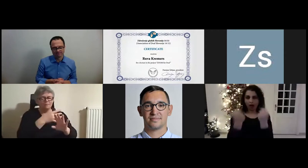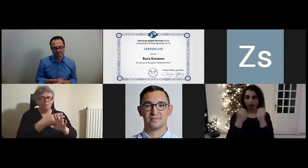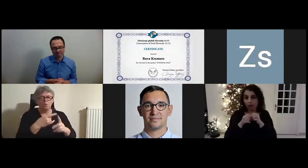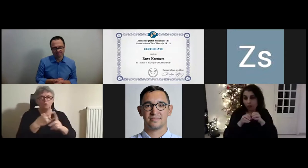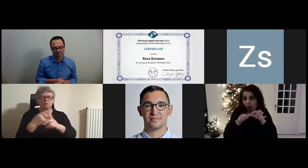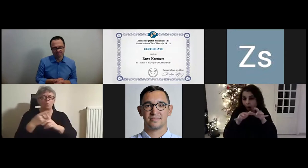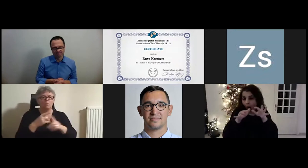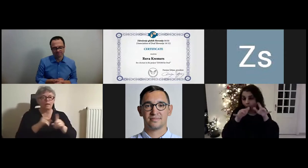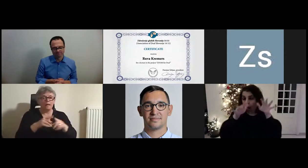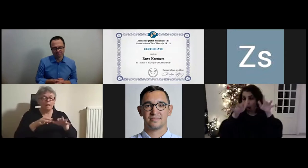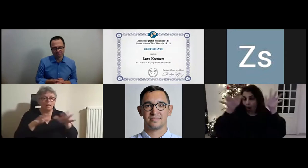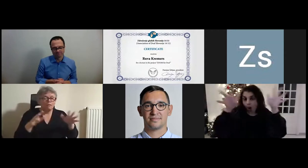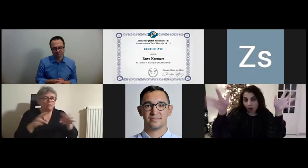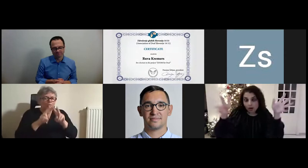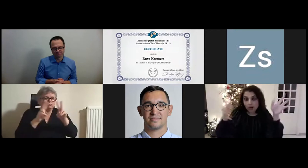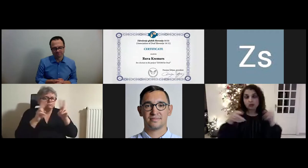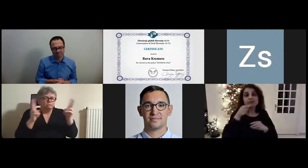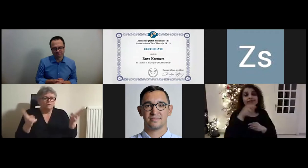it's been so impressive to see this grow